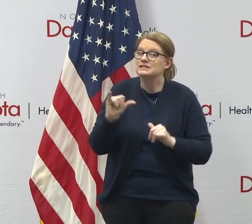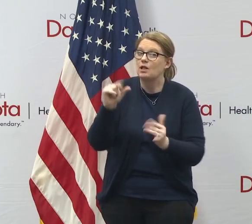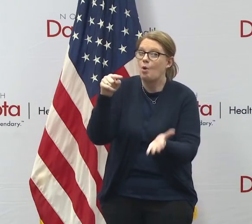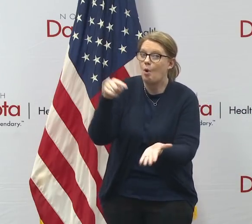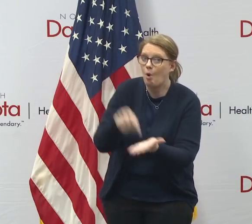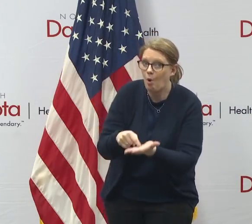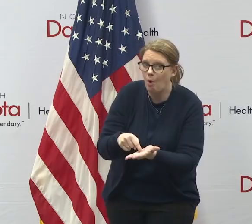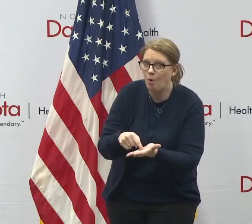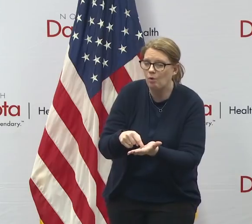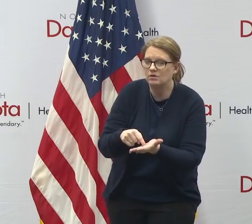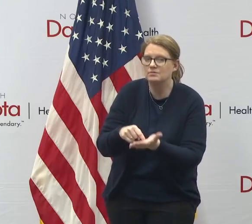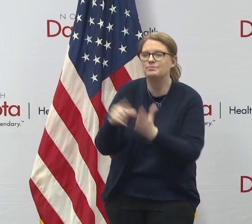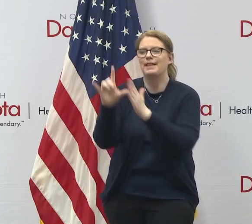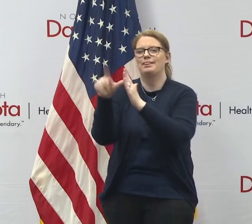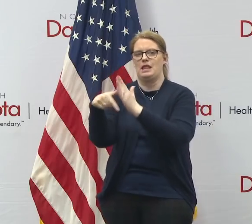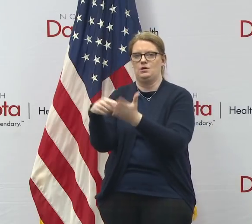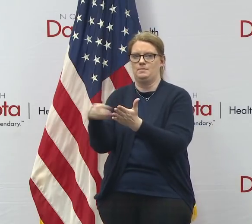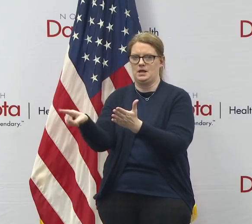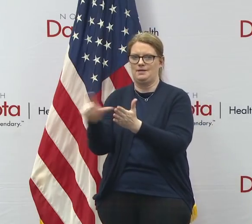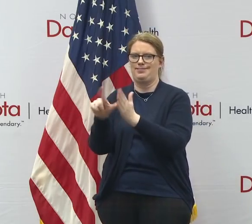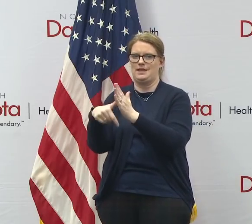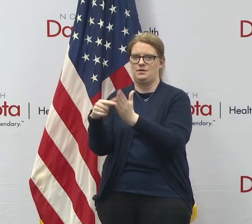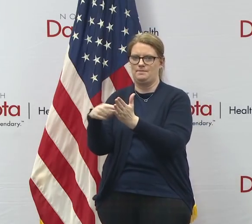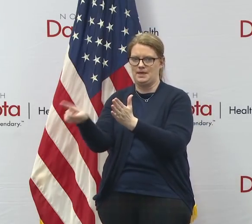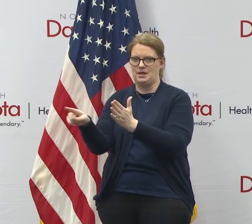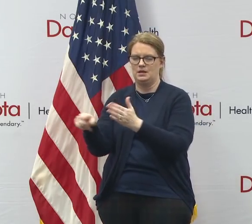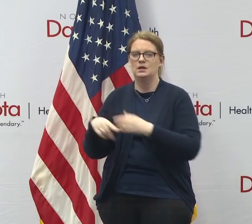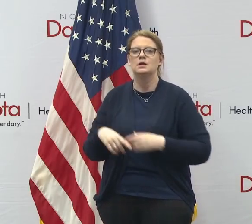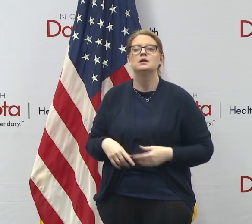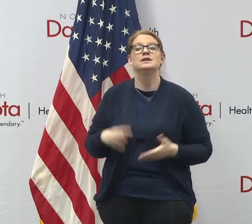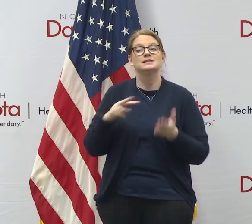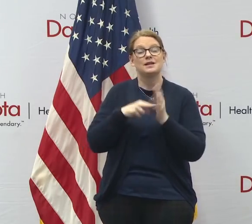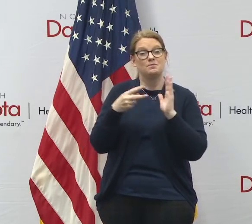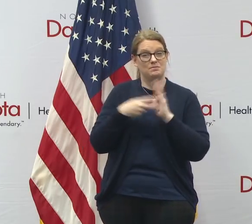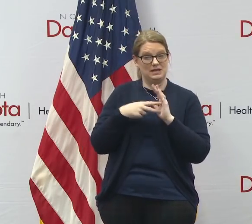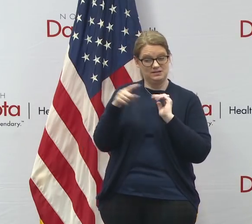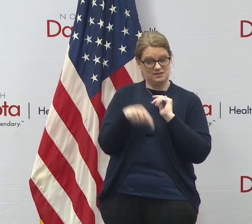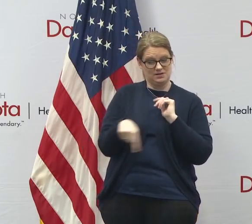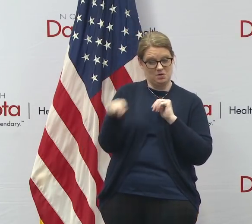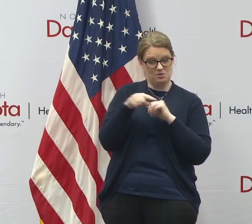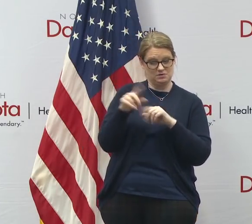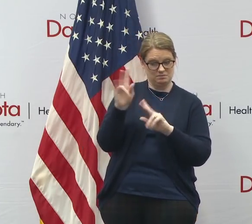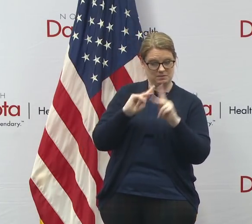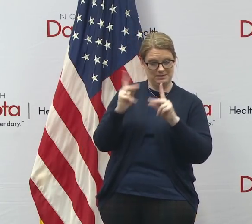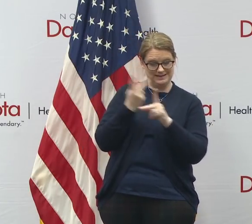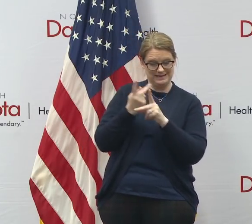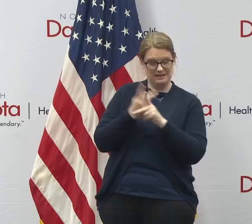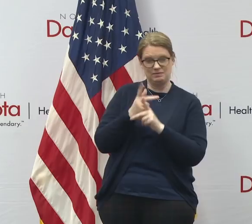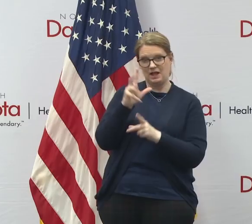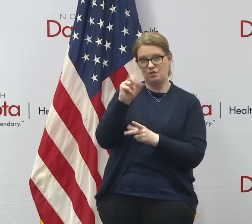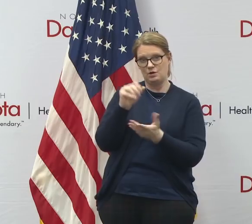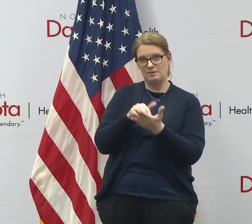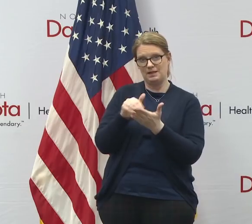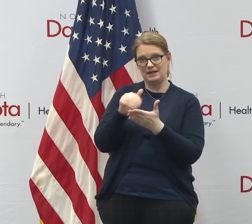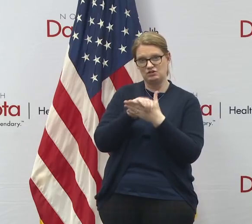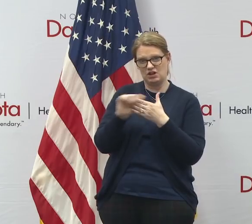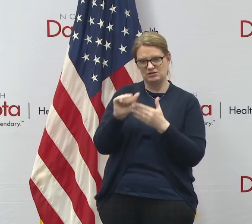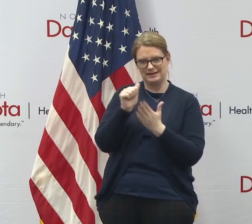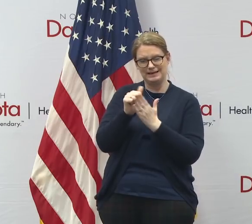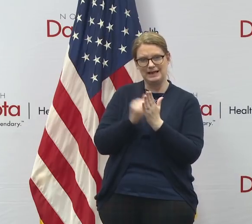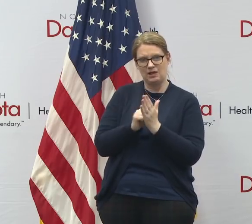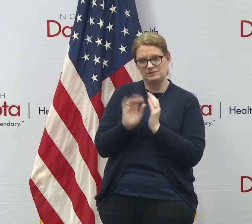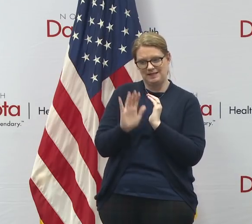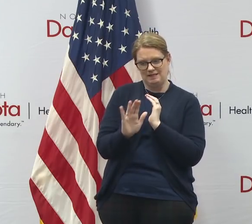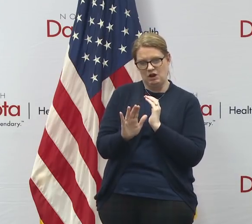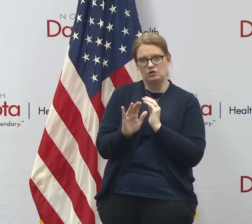paid until later. And so that gives those employers an opportunity to keep that $30 million in their own accounts, and that will help